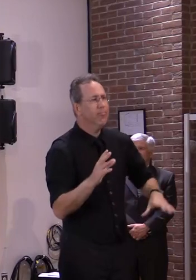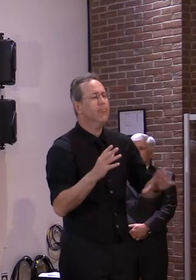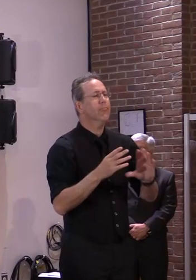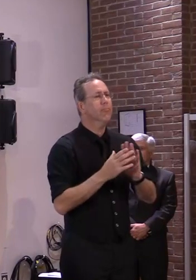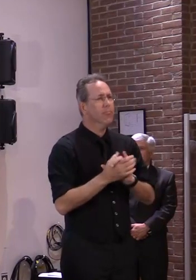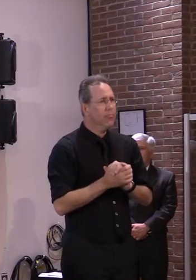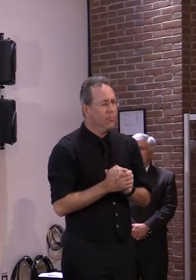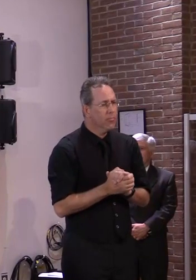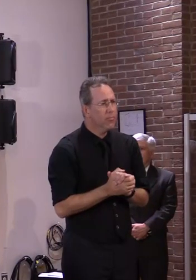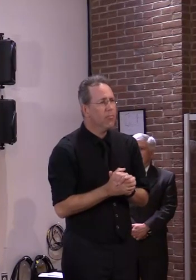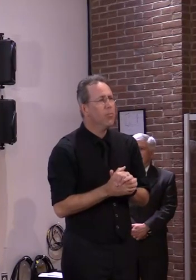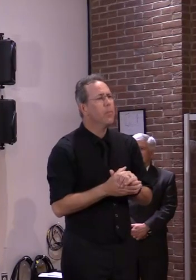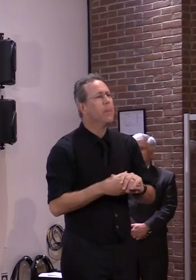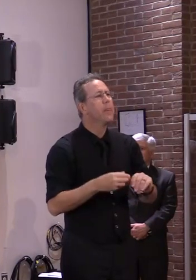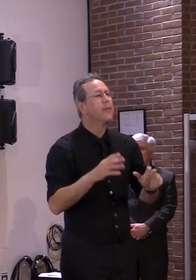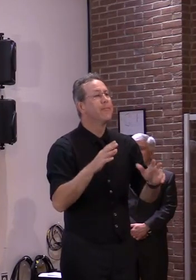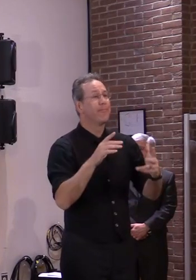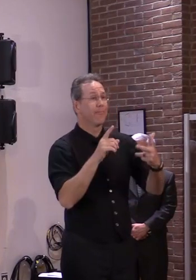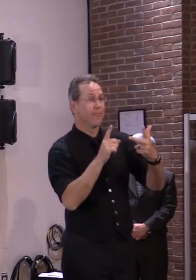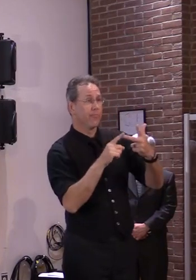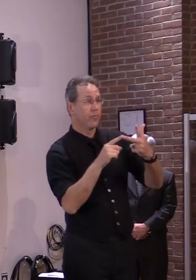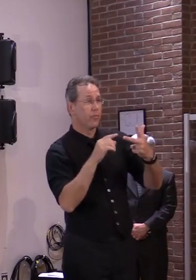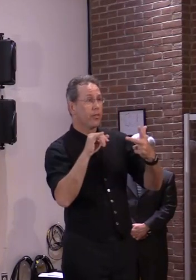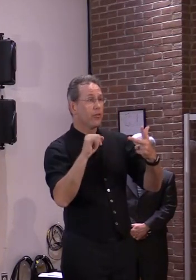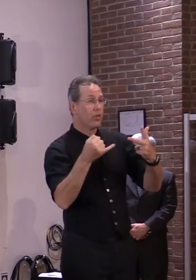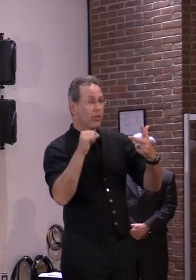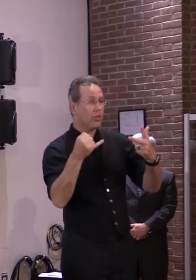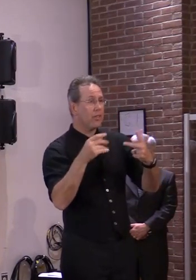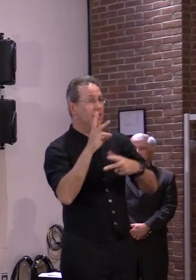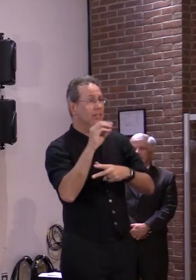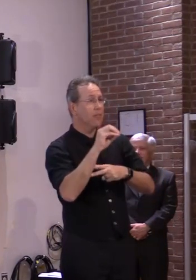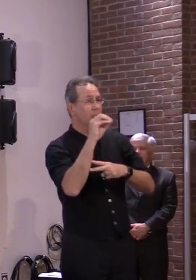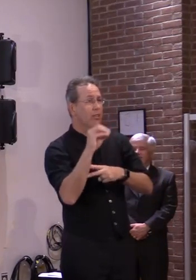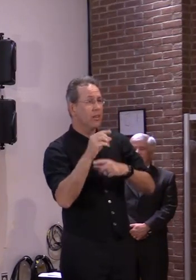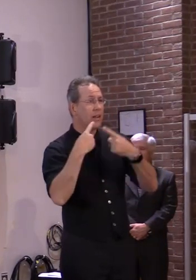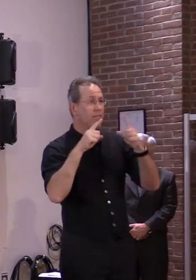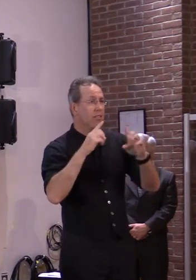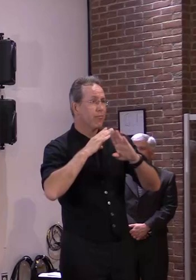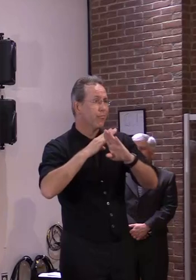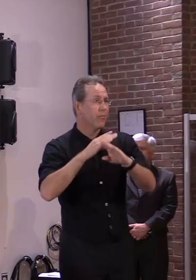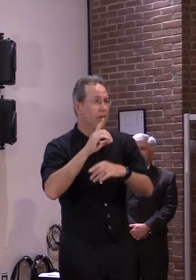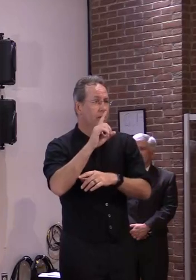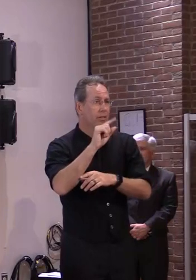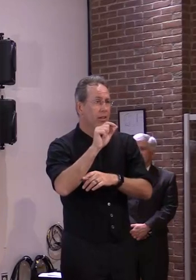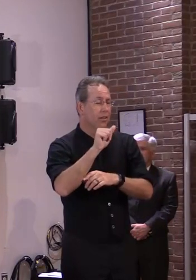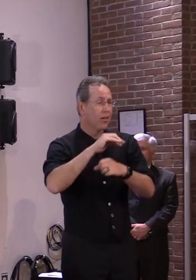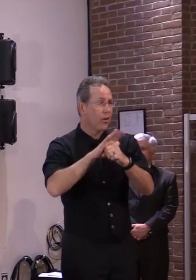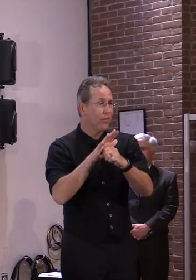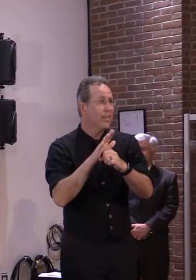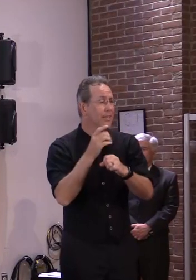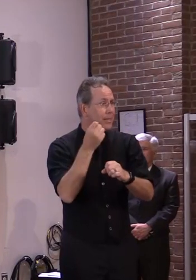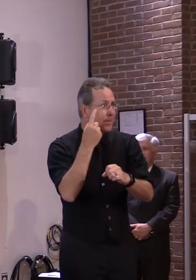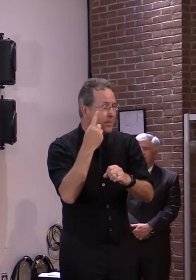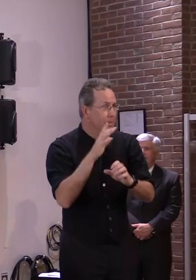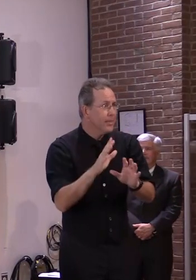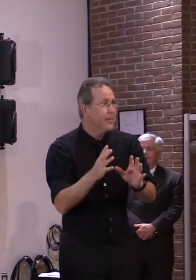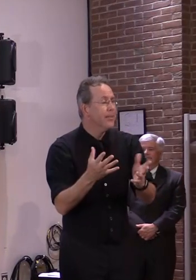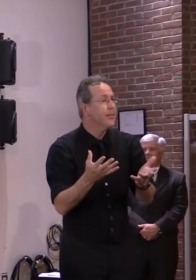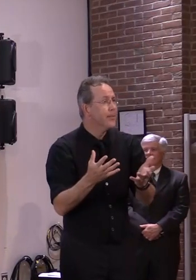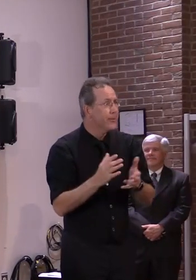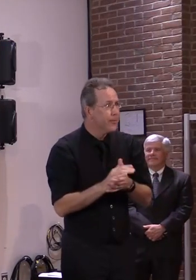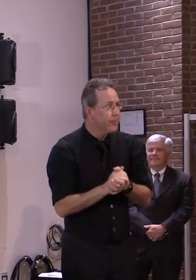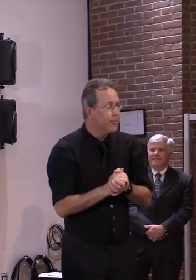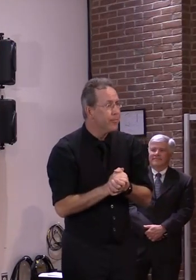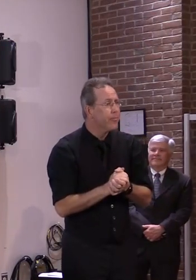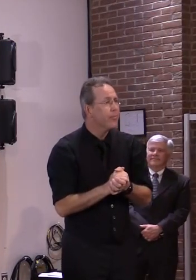just protective against getting any illness or getting more severe illness with the Delta variant? Because I'm